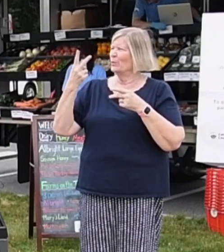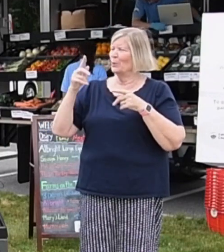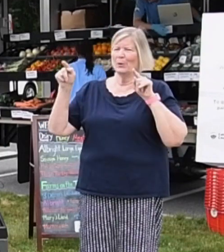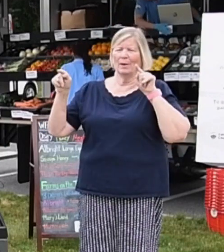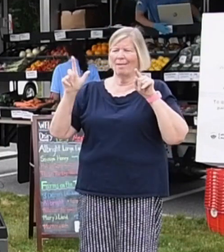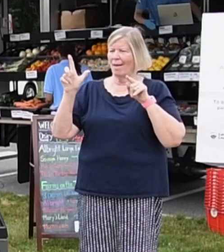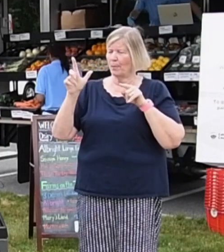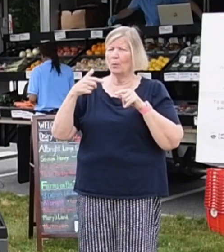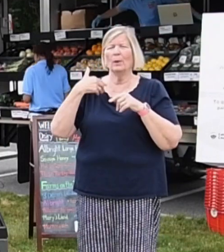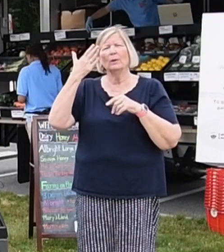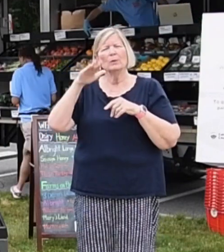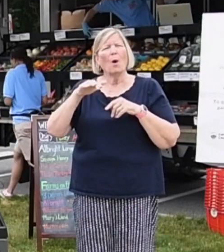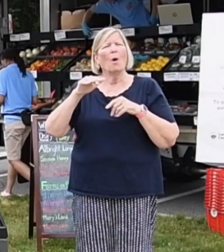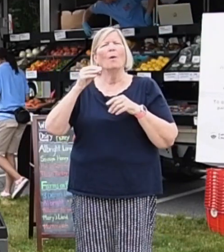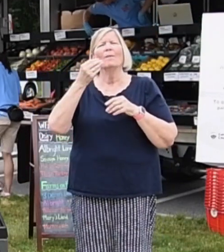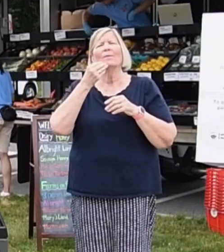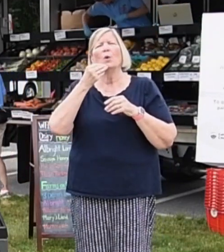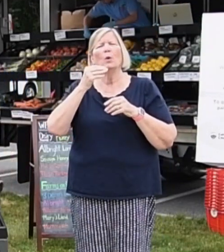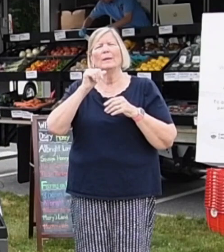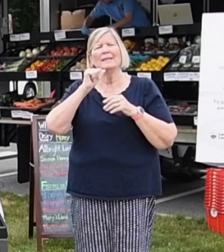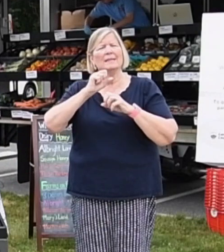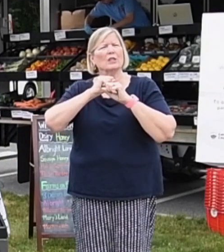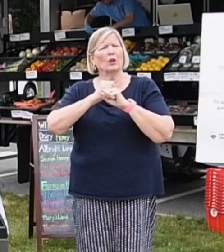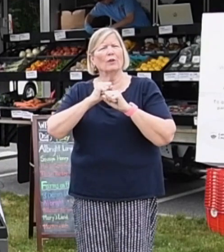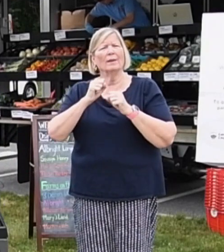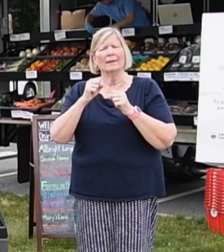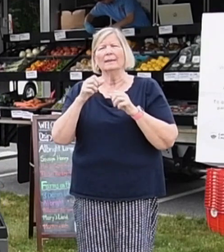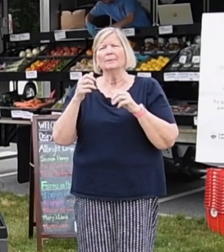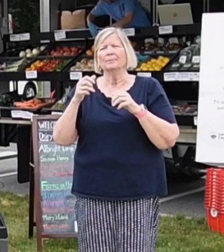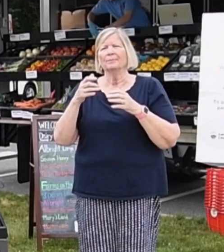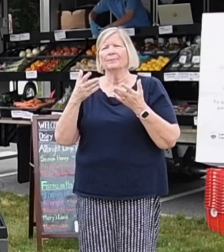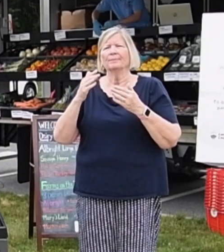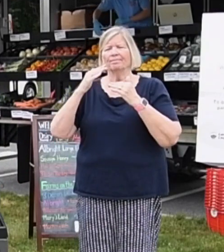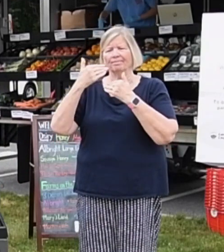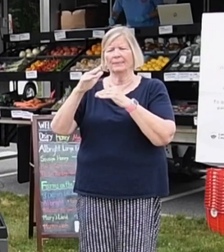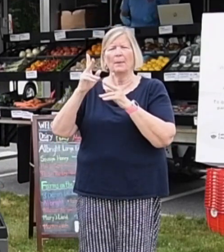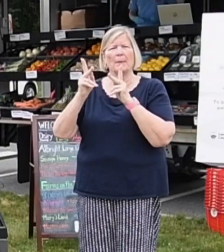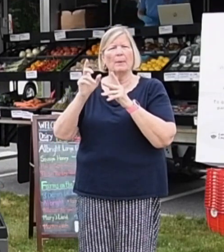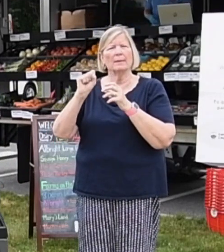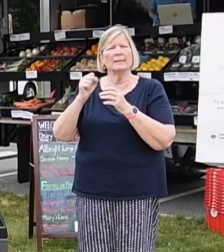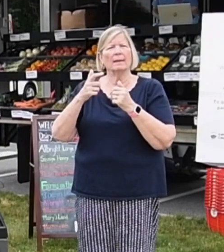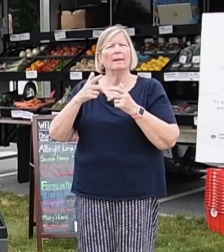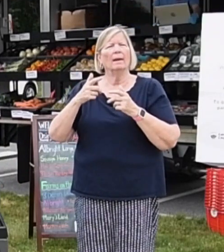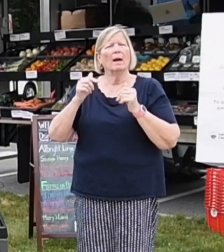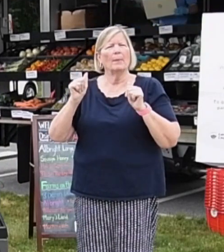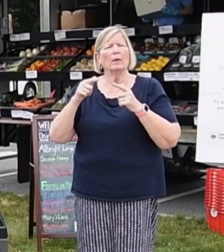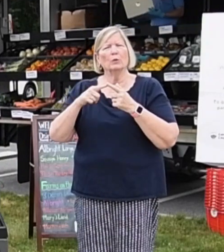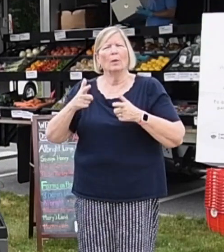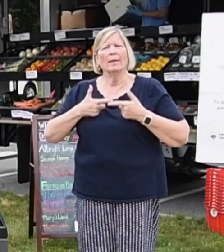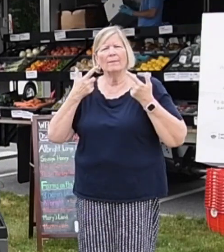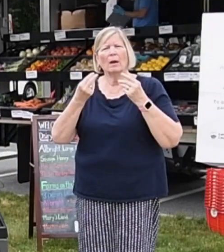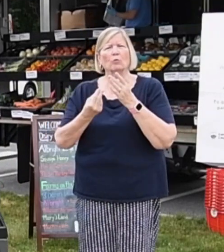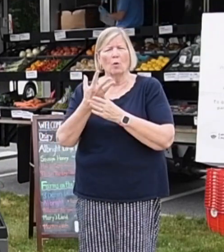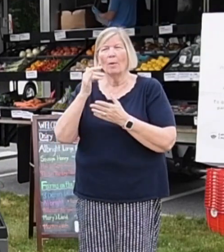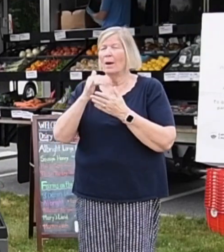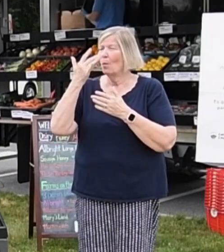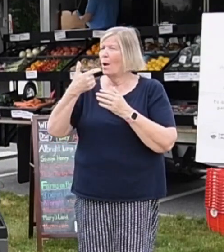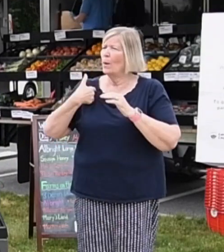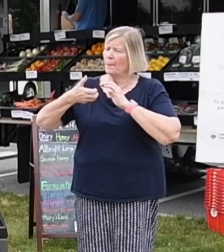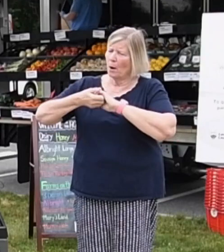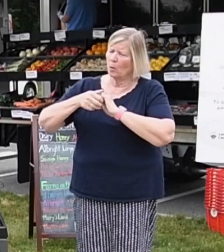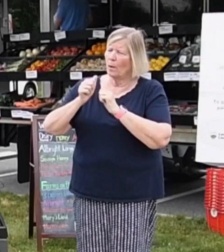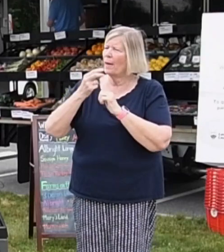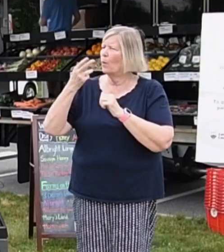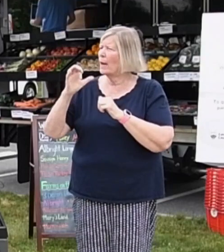that food insecurity enhances people's ability to learn and grow, and that's one of the reasons why we partner with the Howard County Public